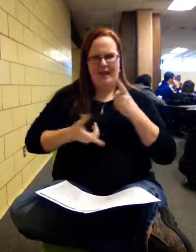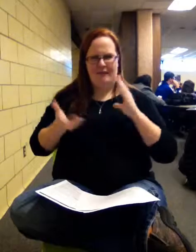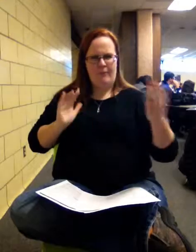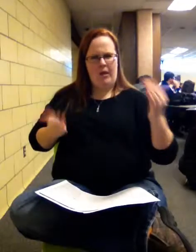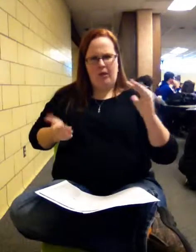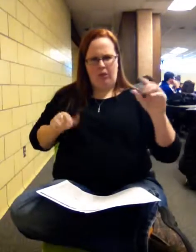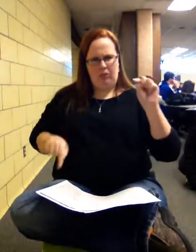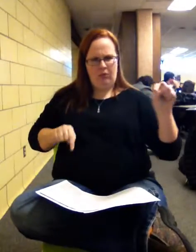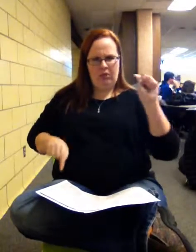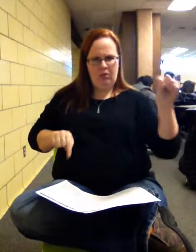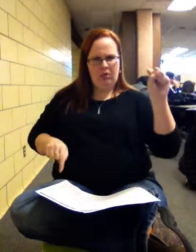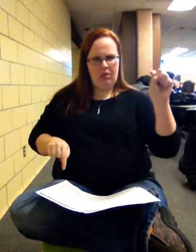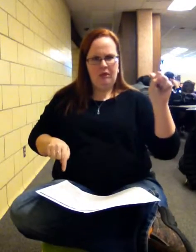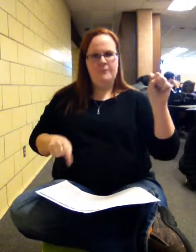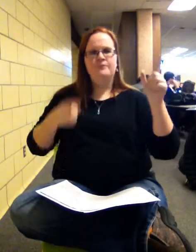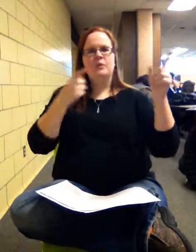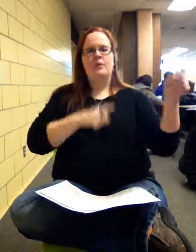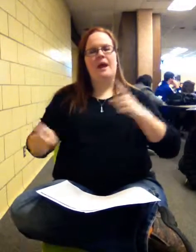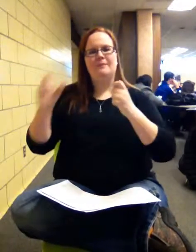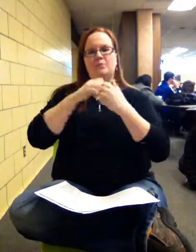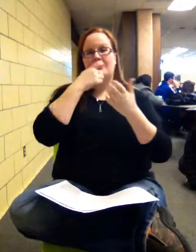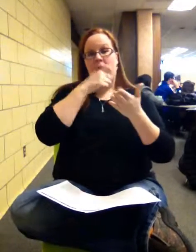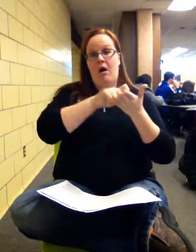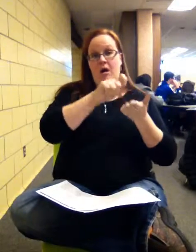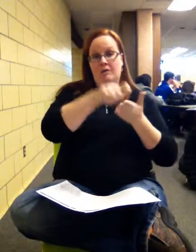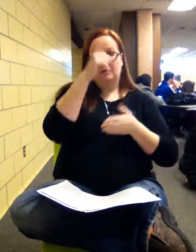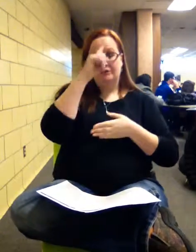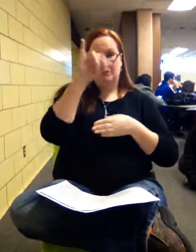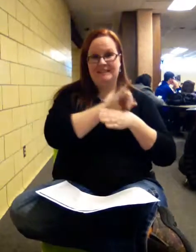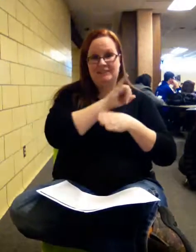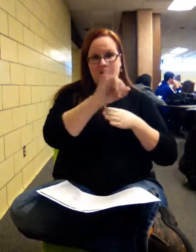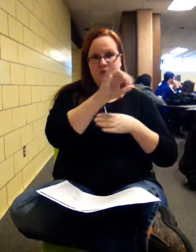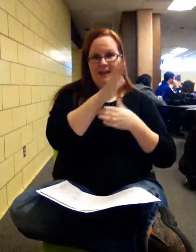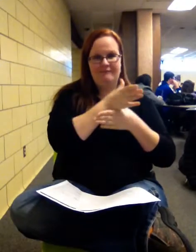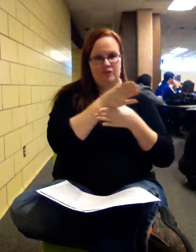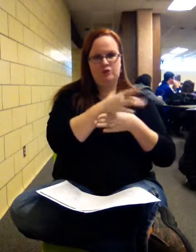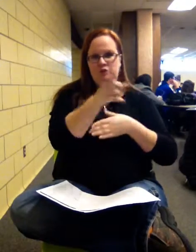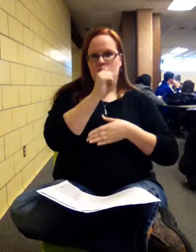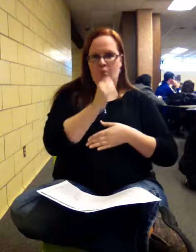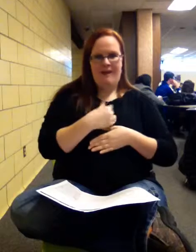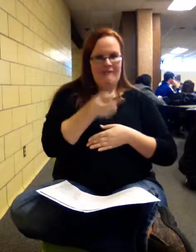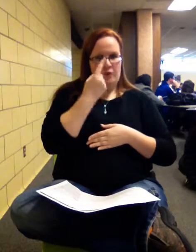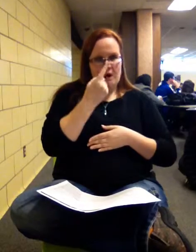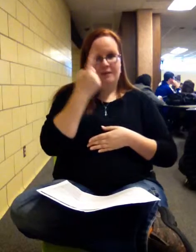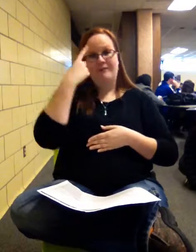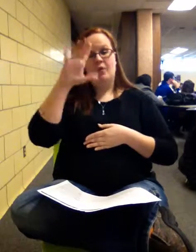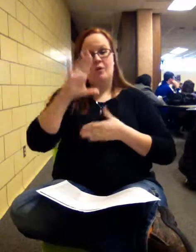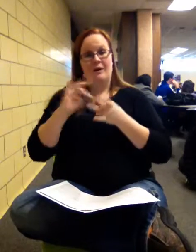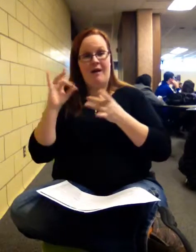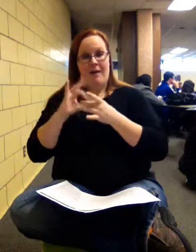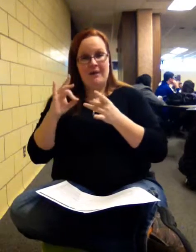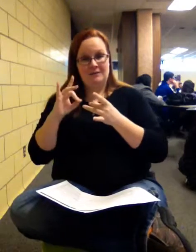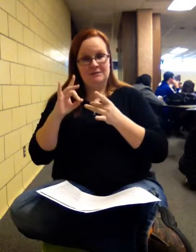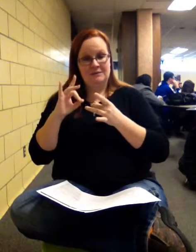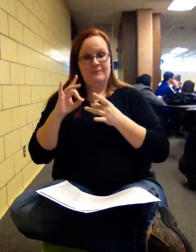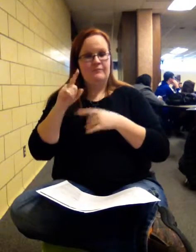what will happen is on the authors, for industry average, you won't have one, and for your comment, you won't have